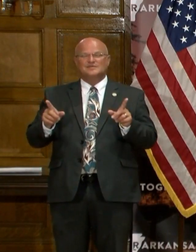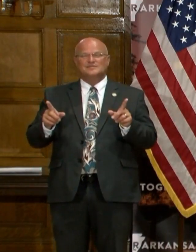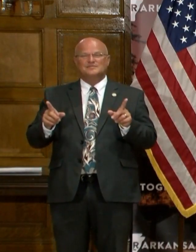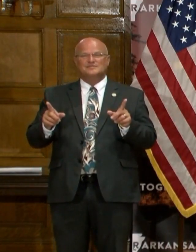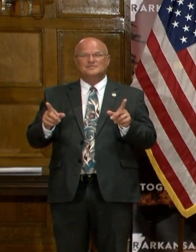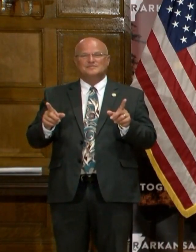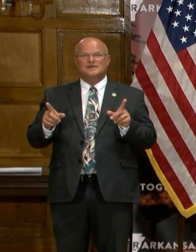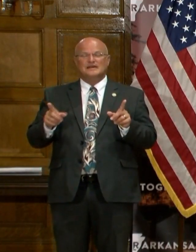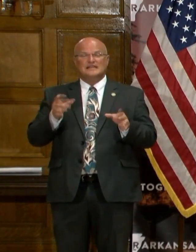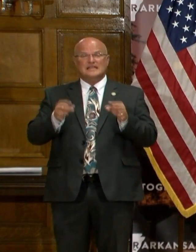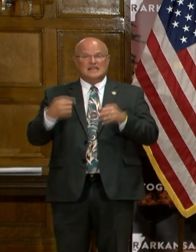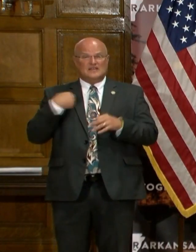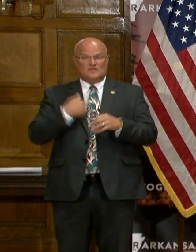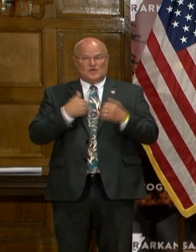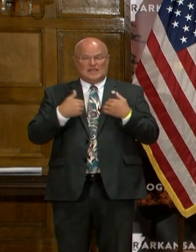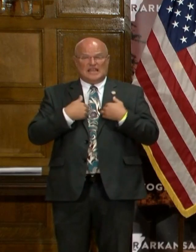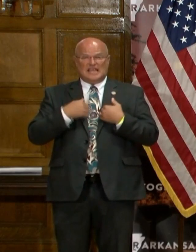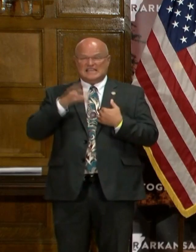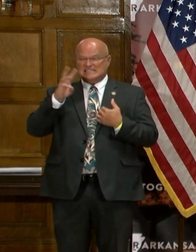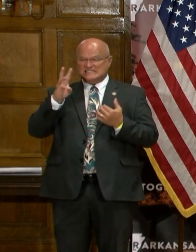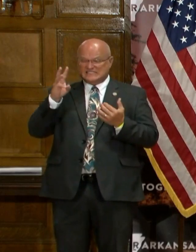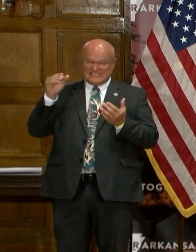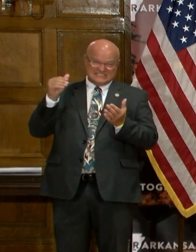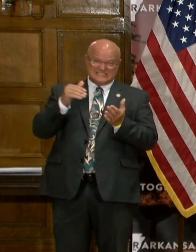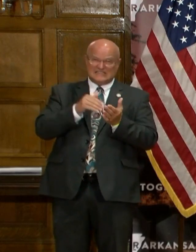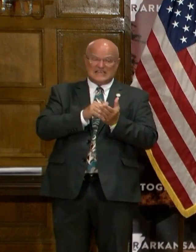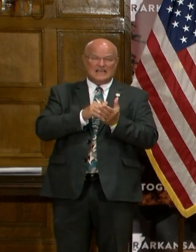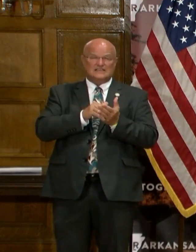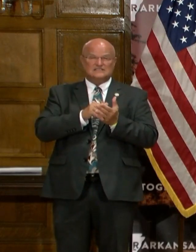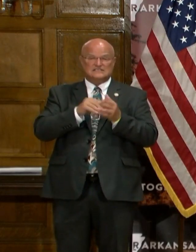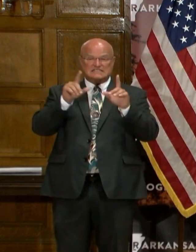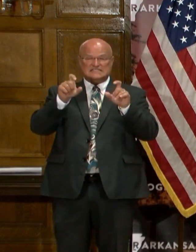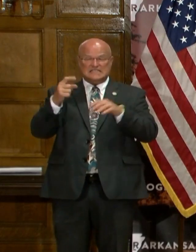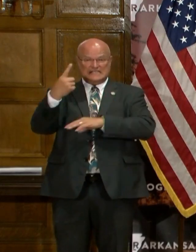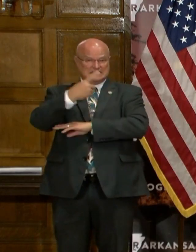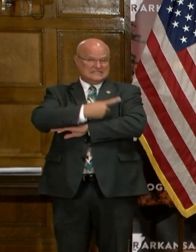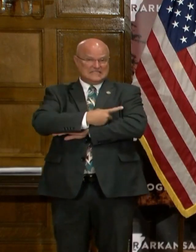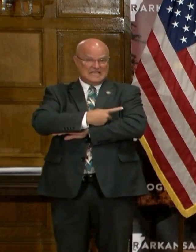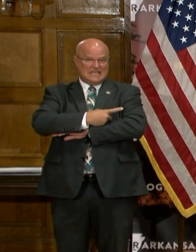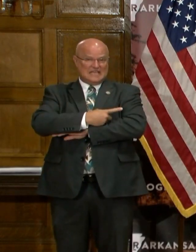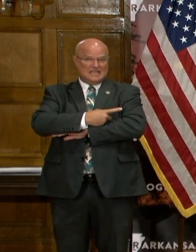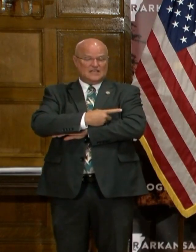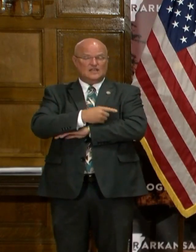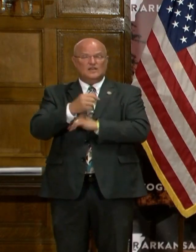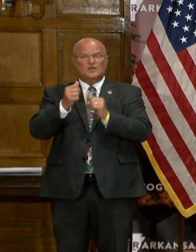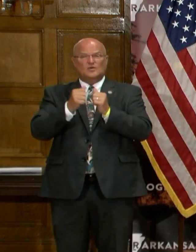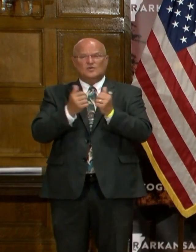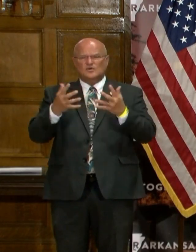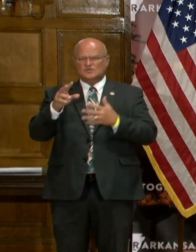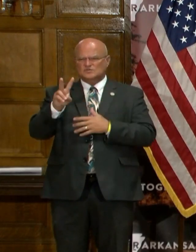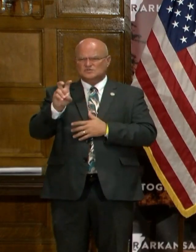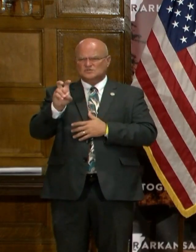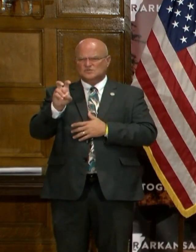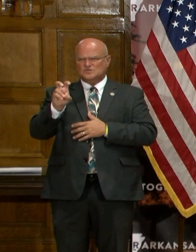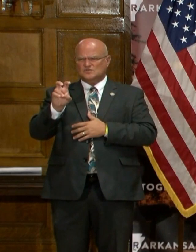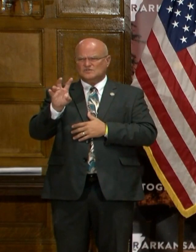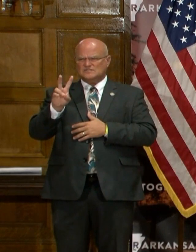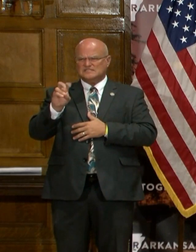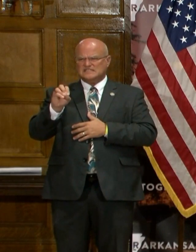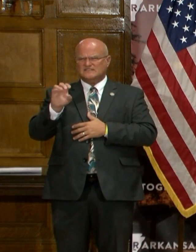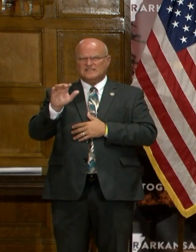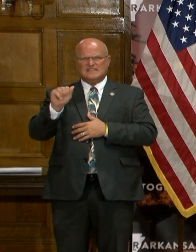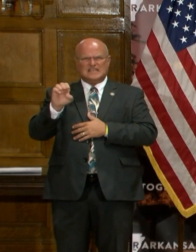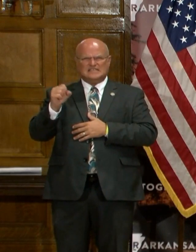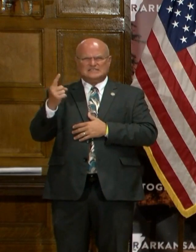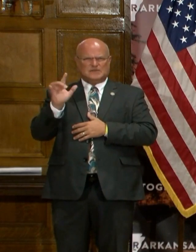know, if we had had a 6,000 test day with, 270